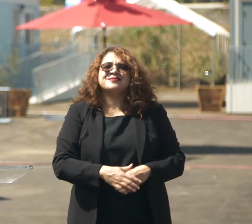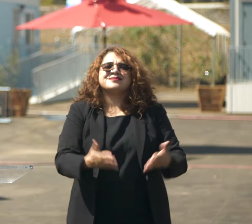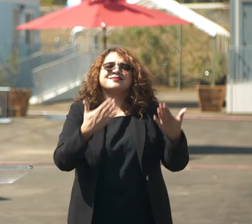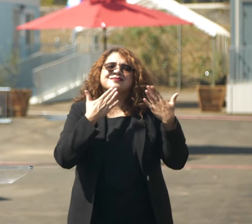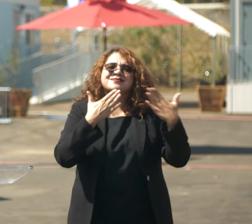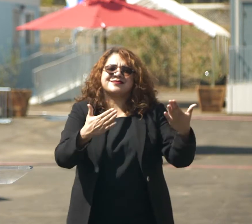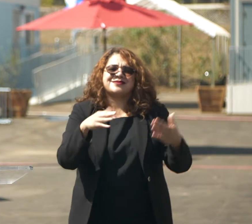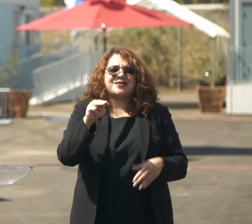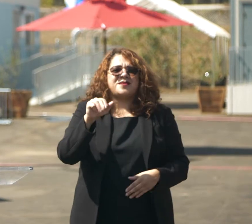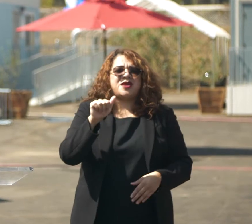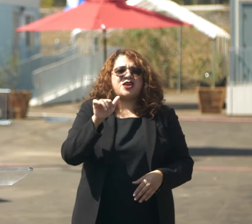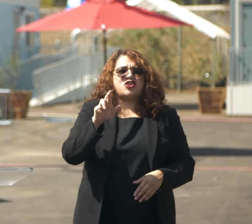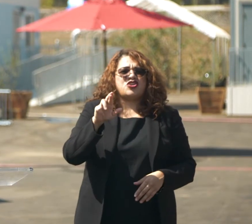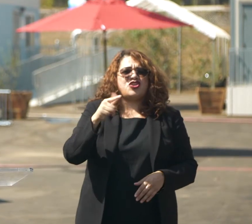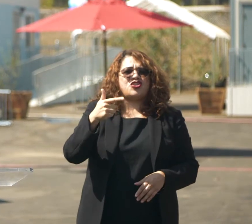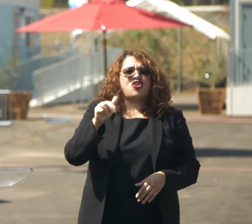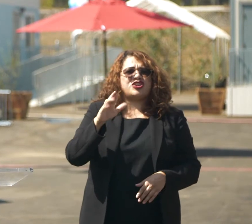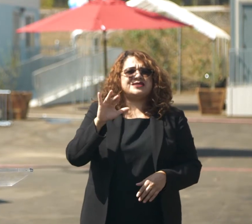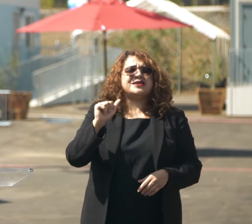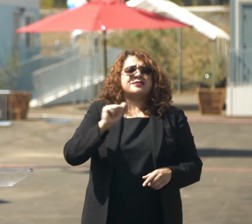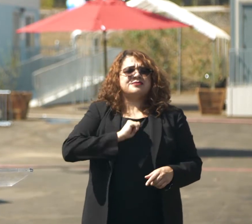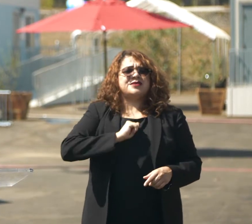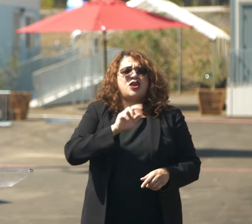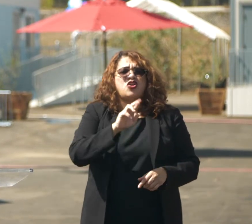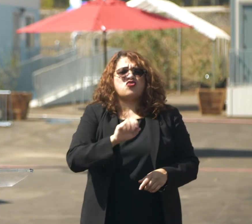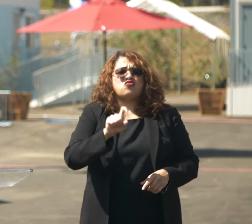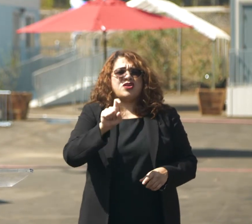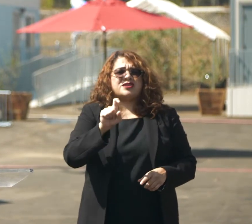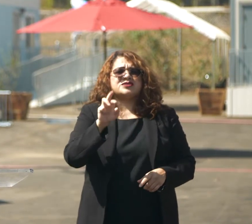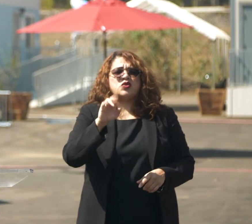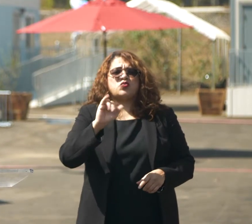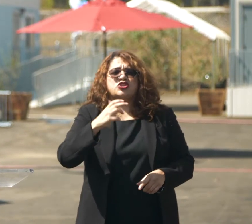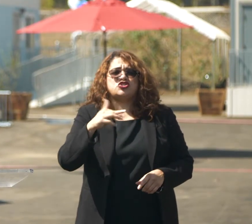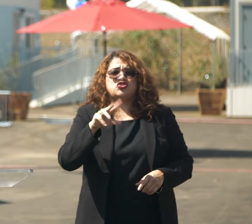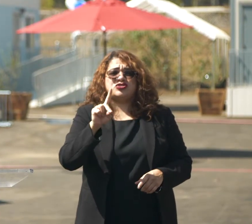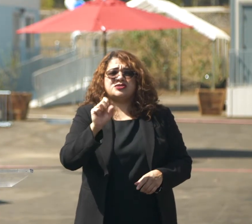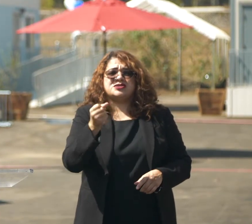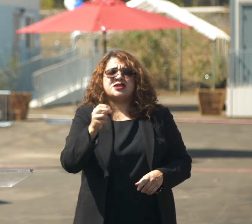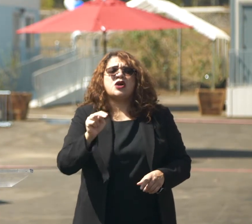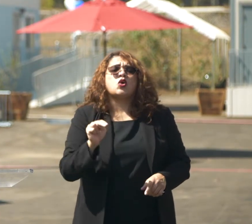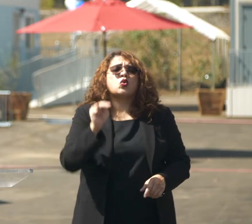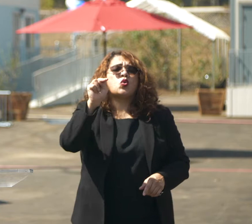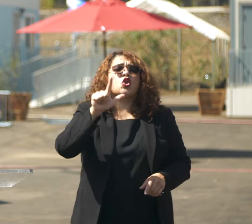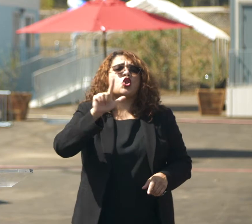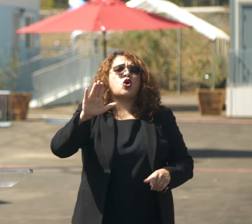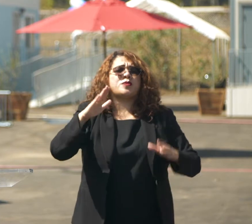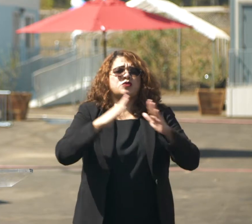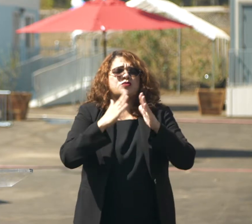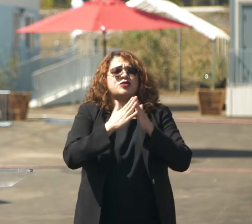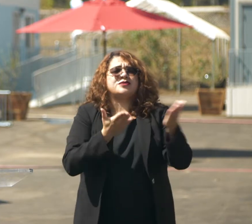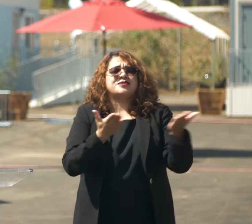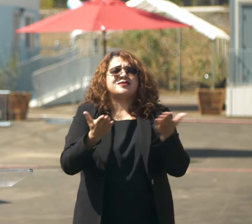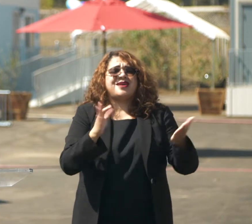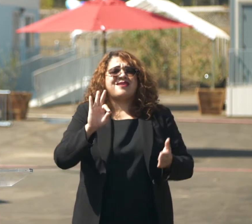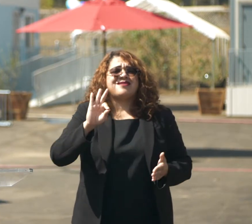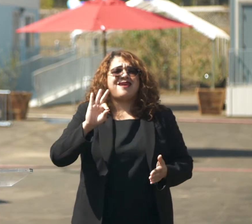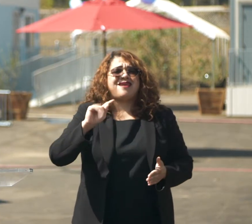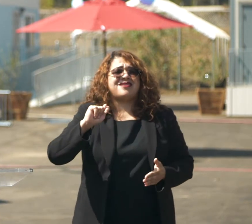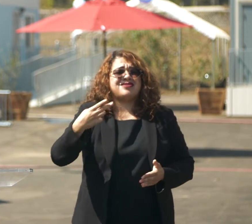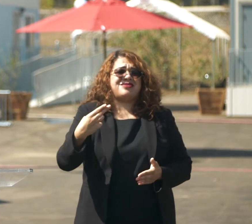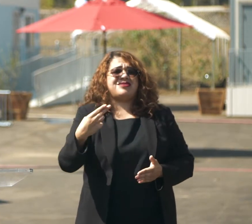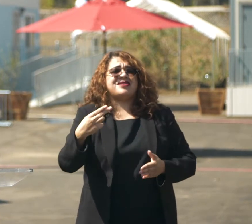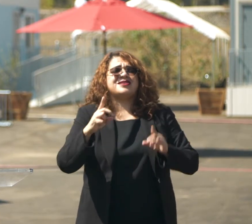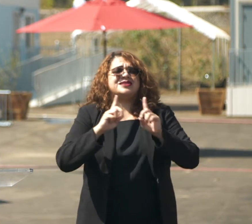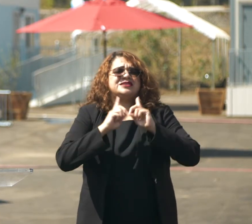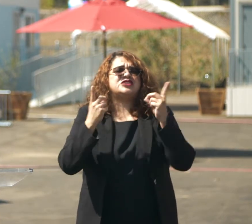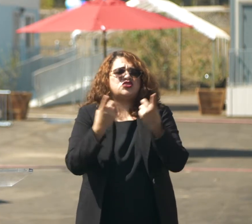Thank you, Mayor Garcia. My name is Rex Richardson. I have the honor of serving the North Long Beach community right here in the 9th District. I'm honored